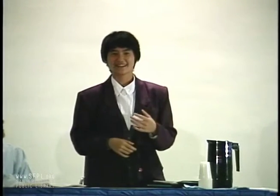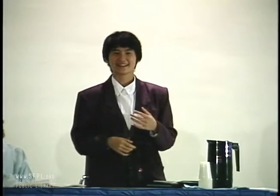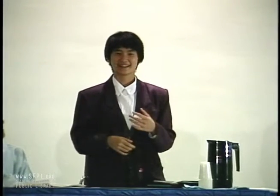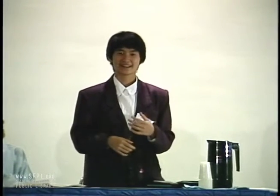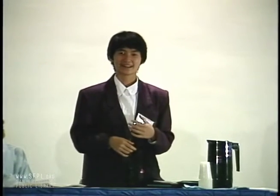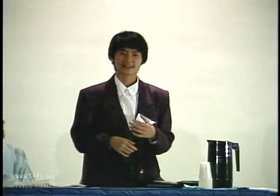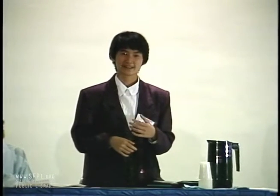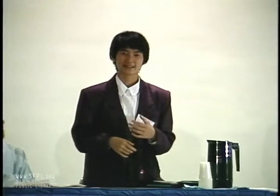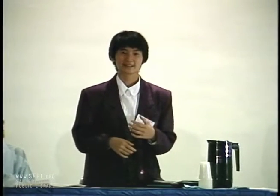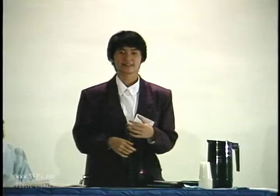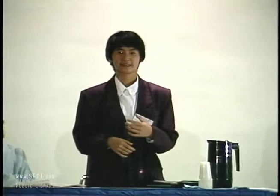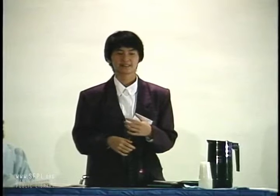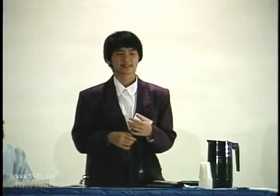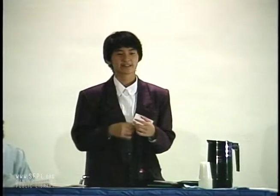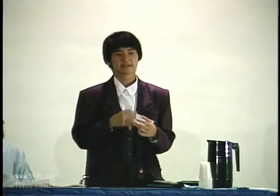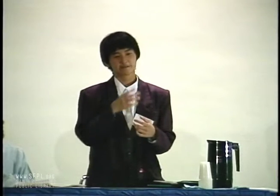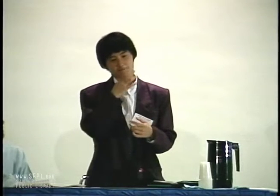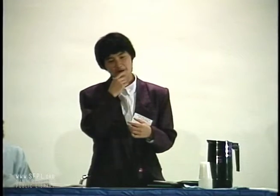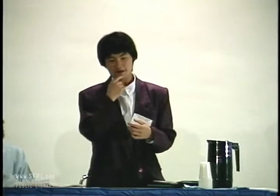But I just accepted what I was.